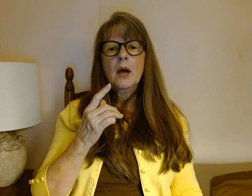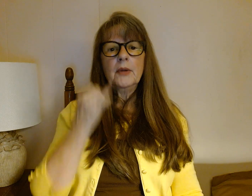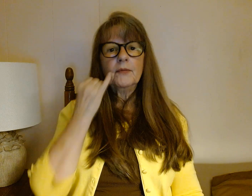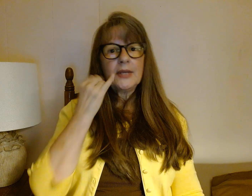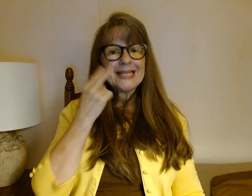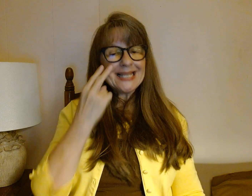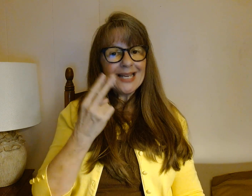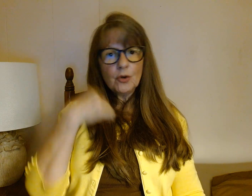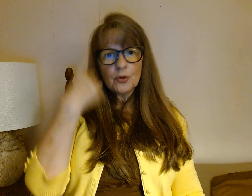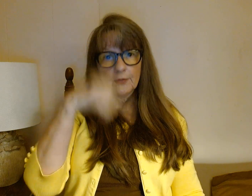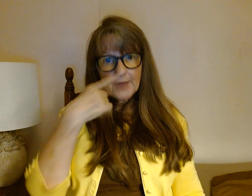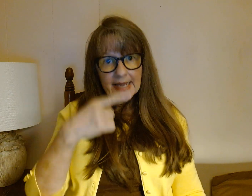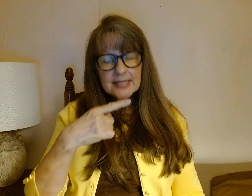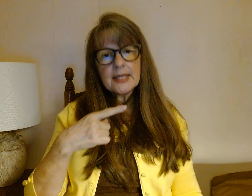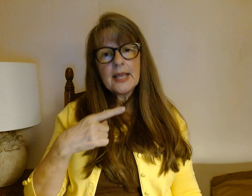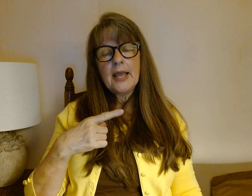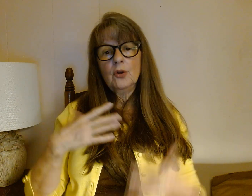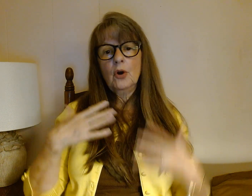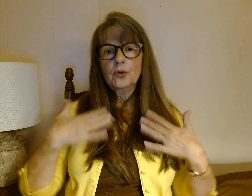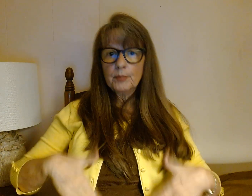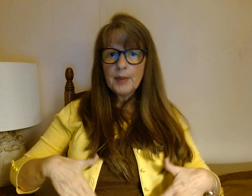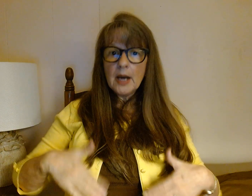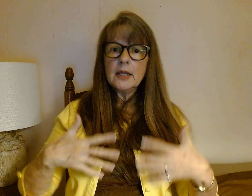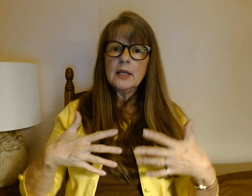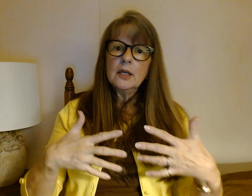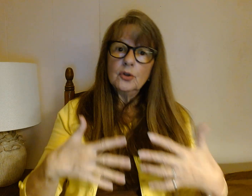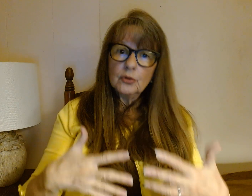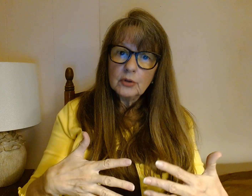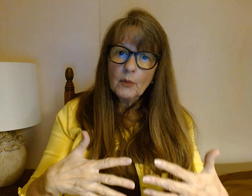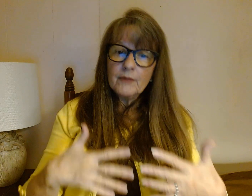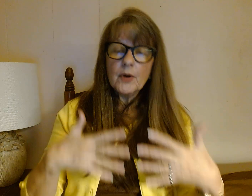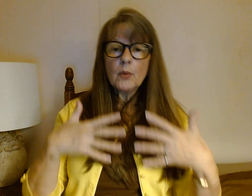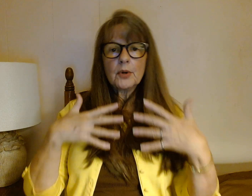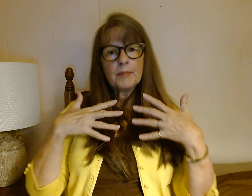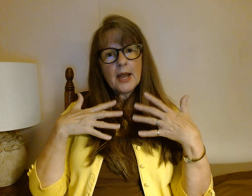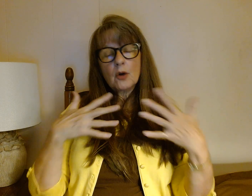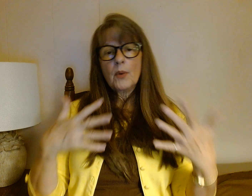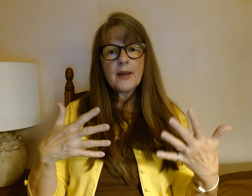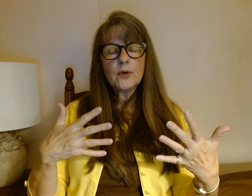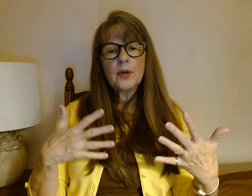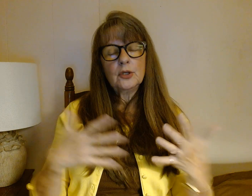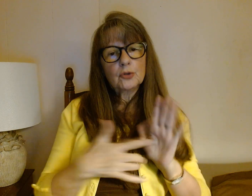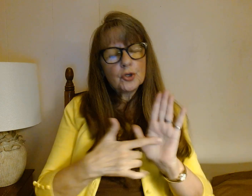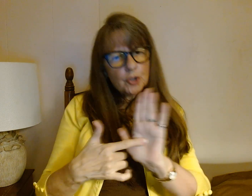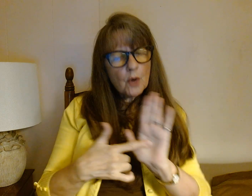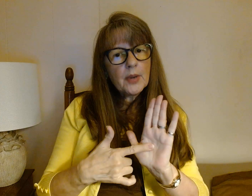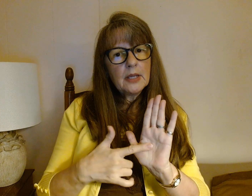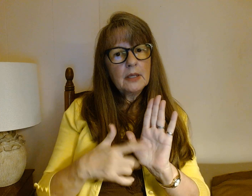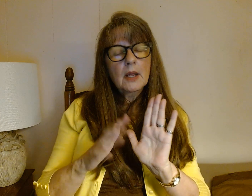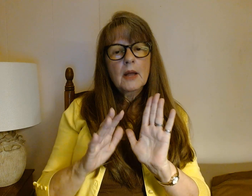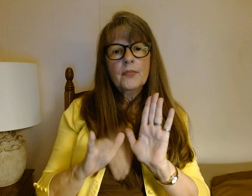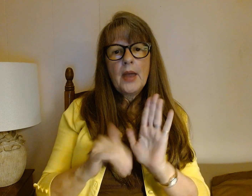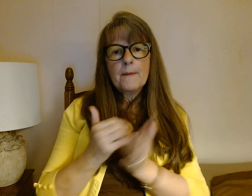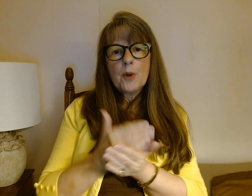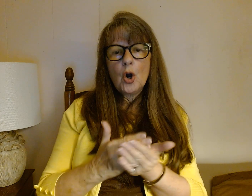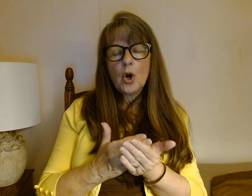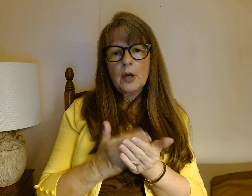they see it on your face and on your body and you're going forward or back or whatever, and you're showing that part of